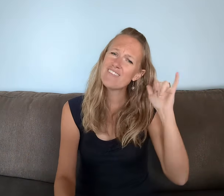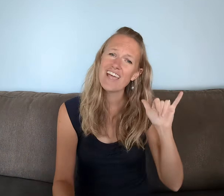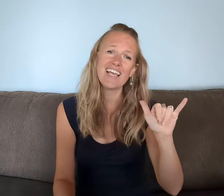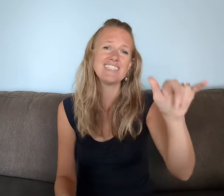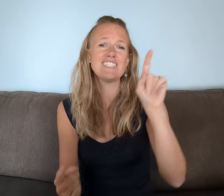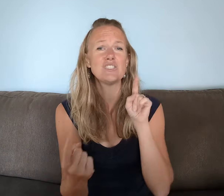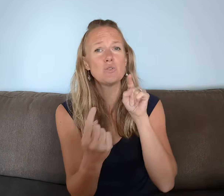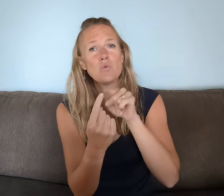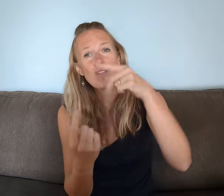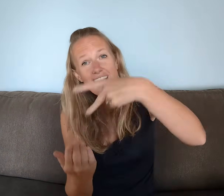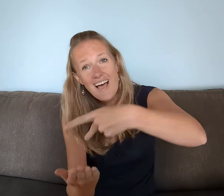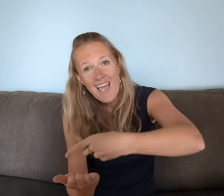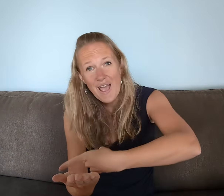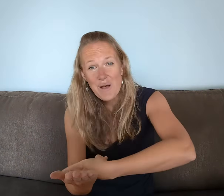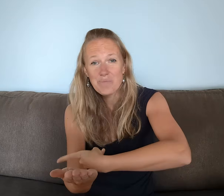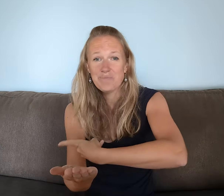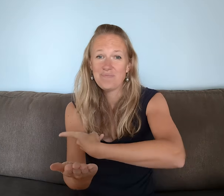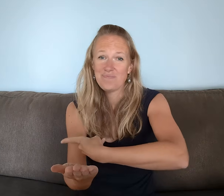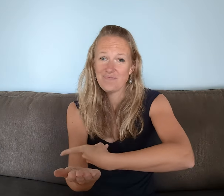of ages to the Lamb.